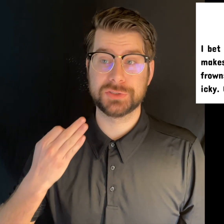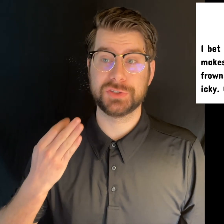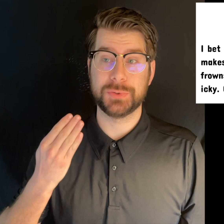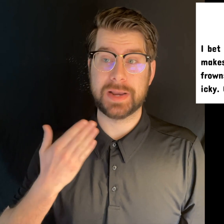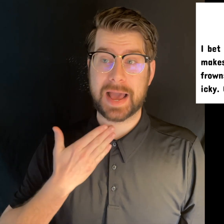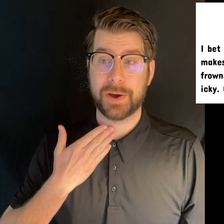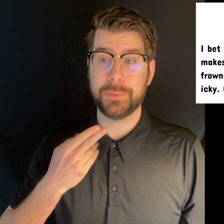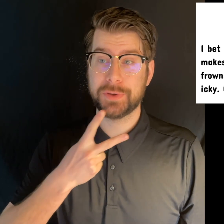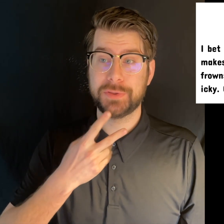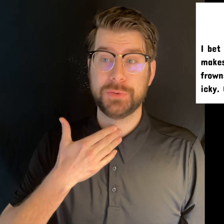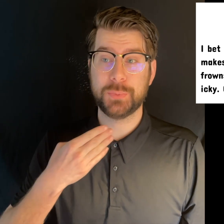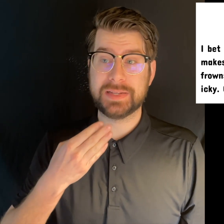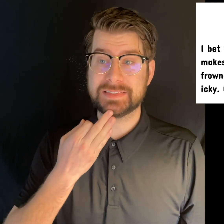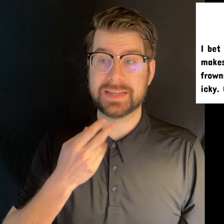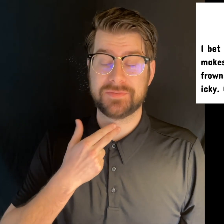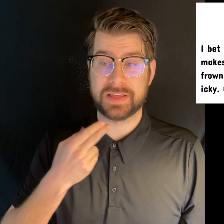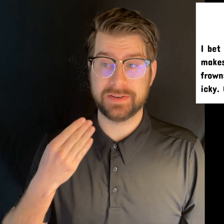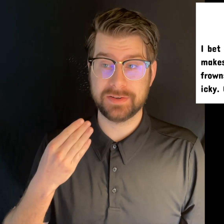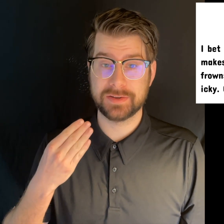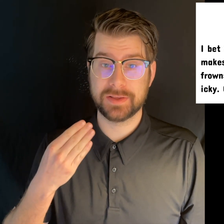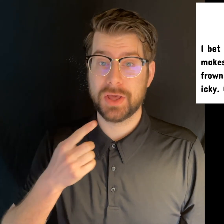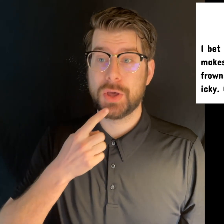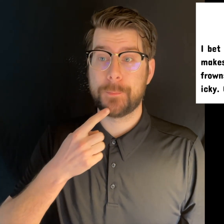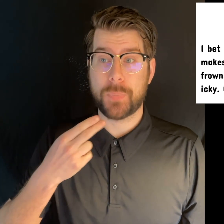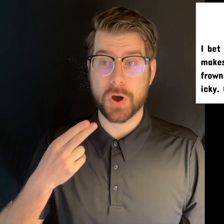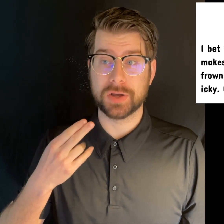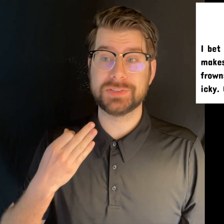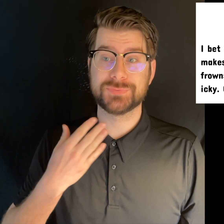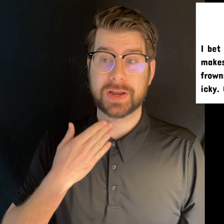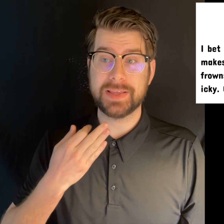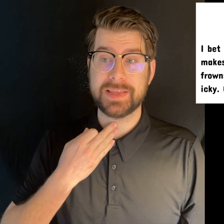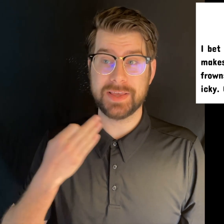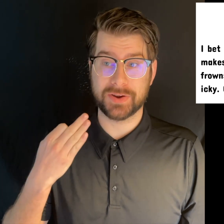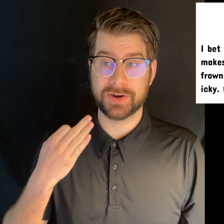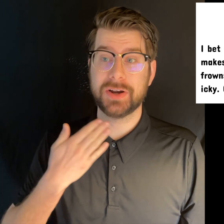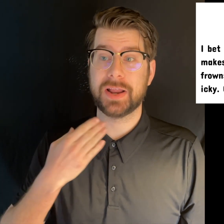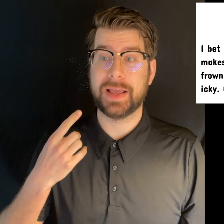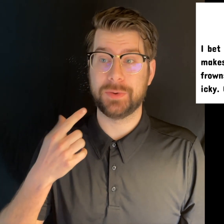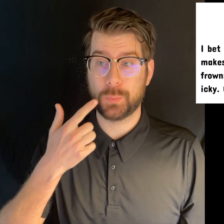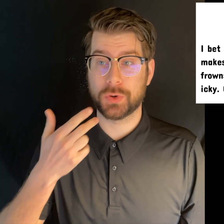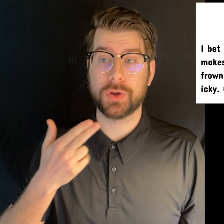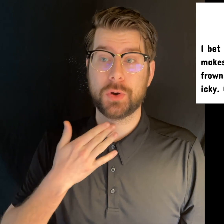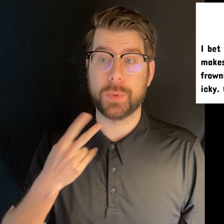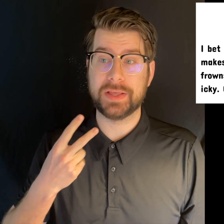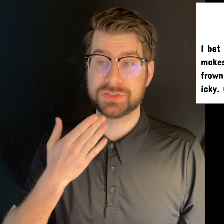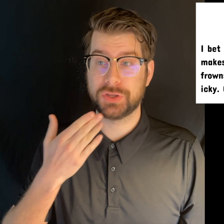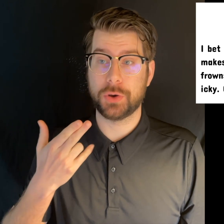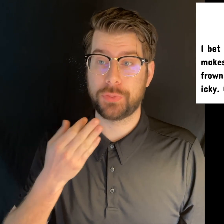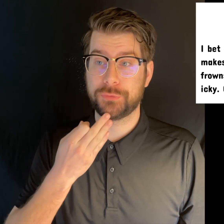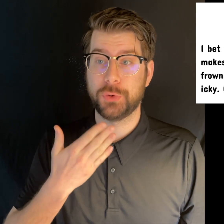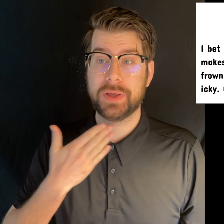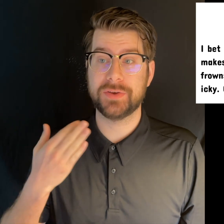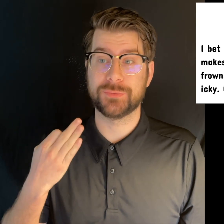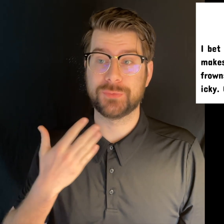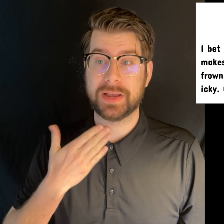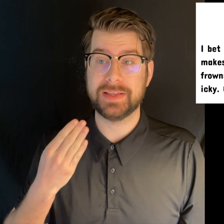So now, cue in 7, pause right here, and we're going to go through it right